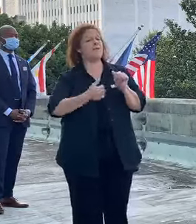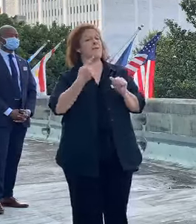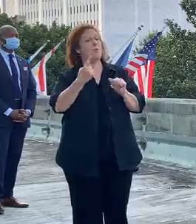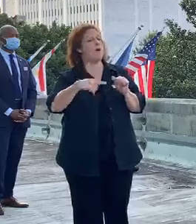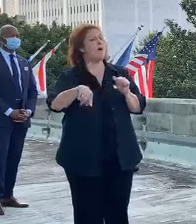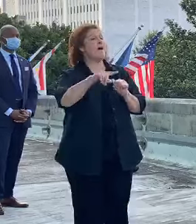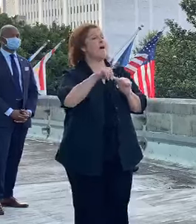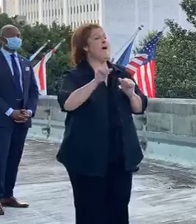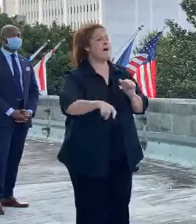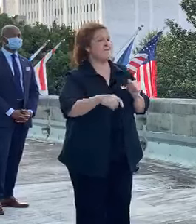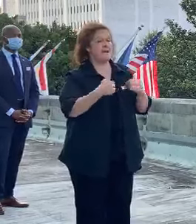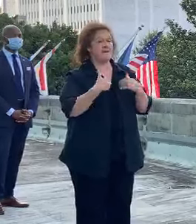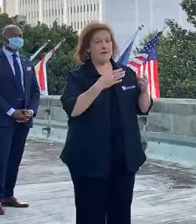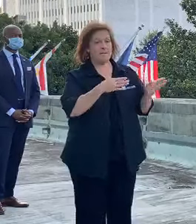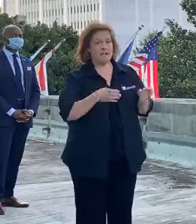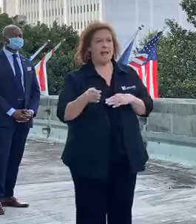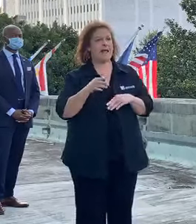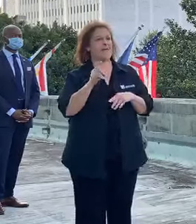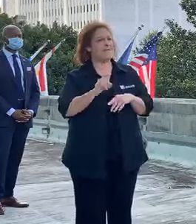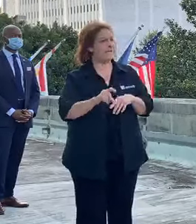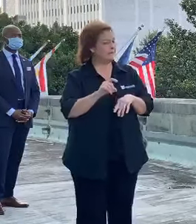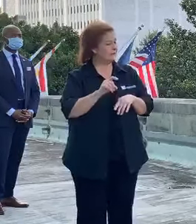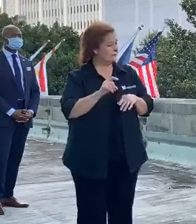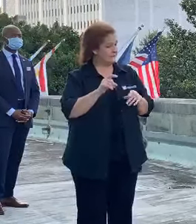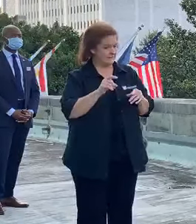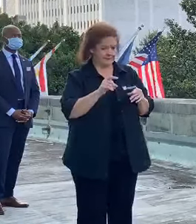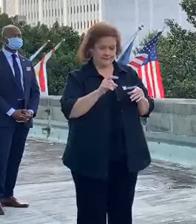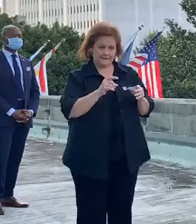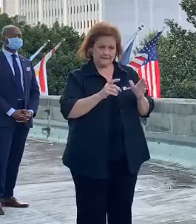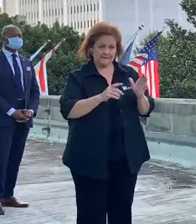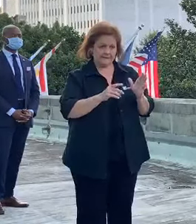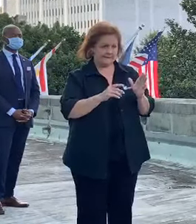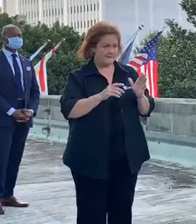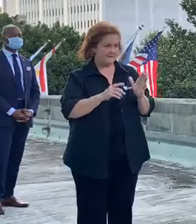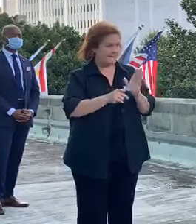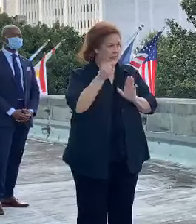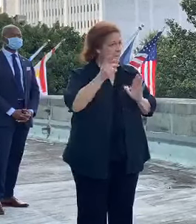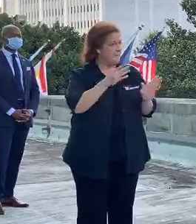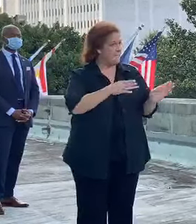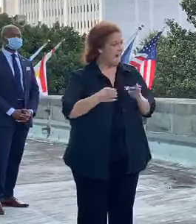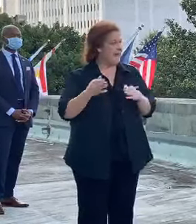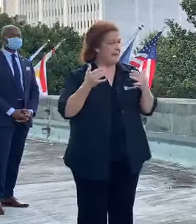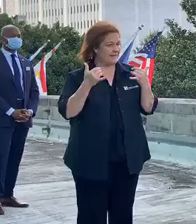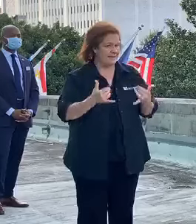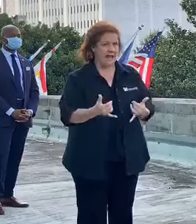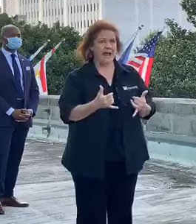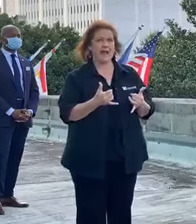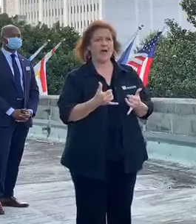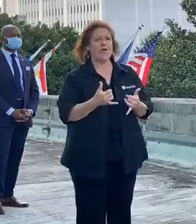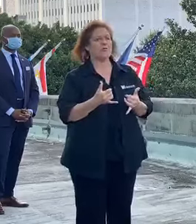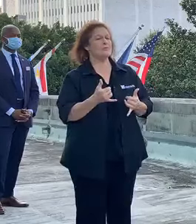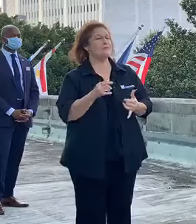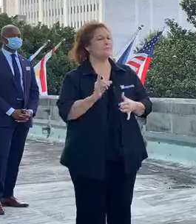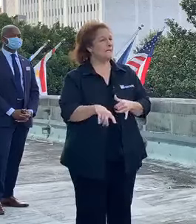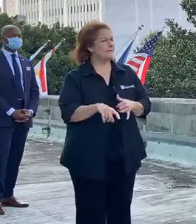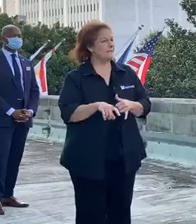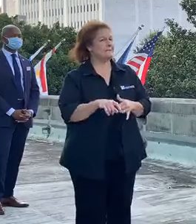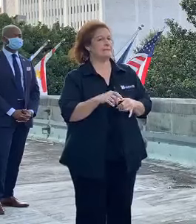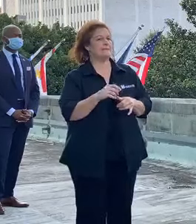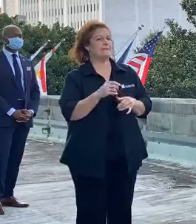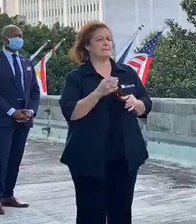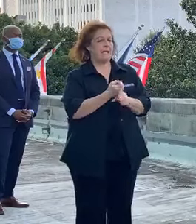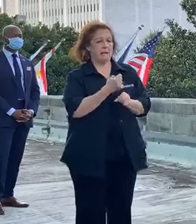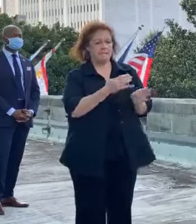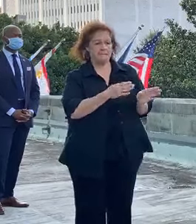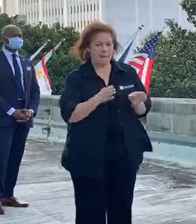plan. And they need to be working on their plan now, especially take the time while you're at home with your family members to make your plan